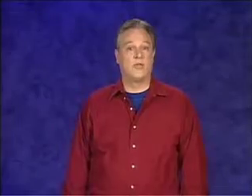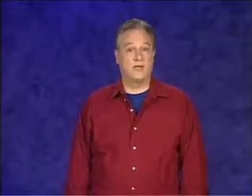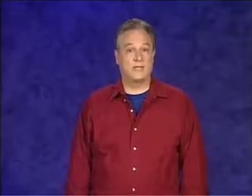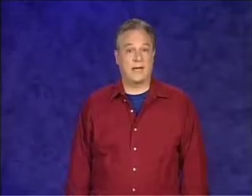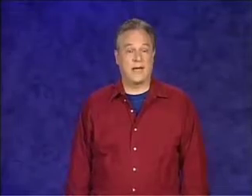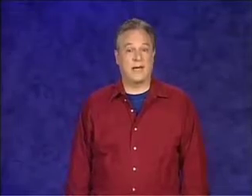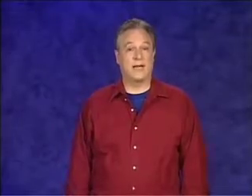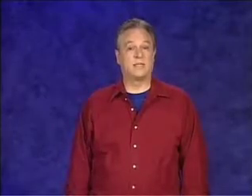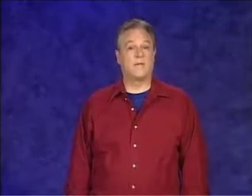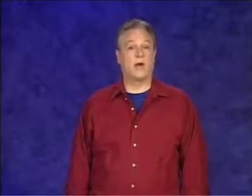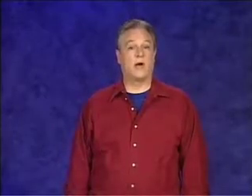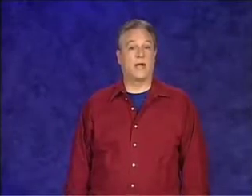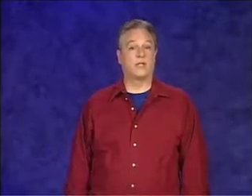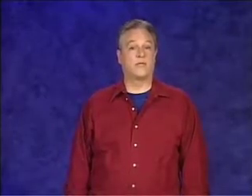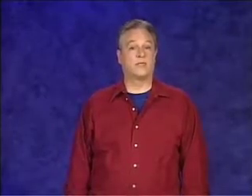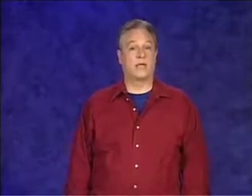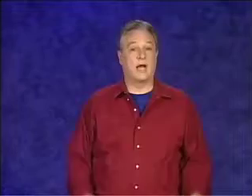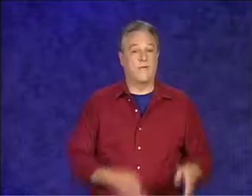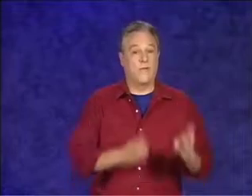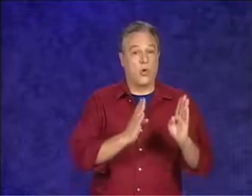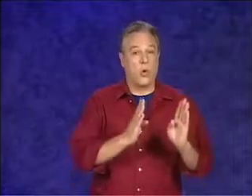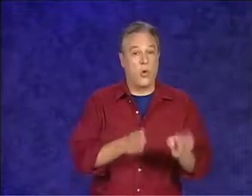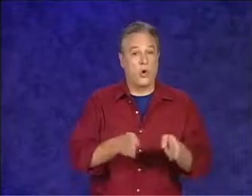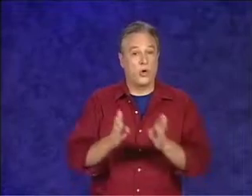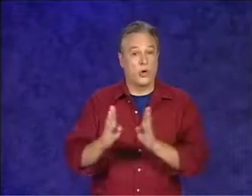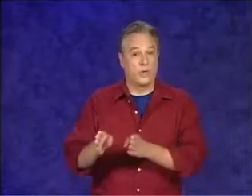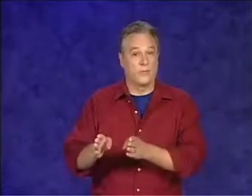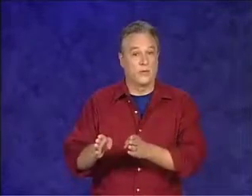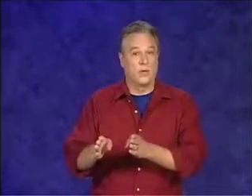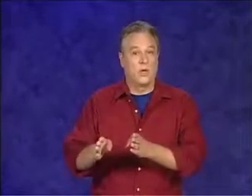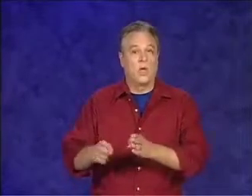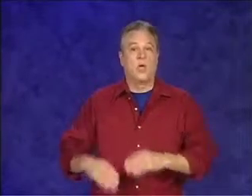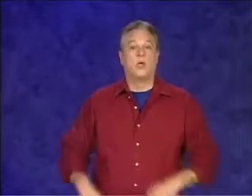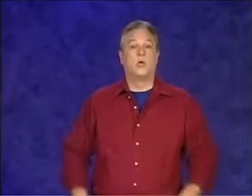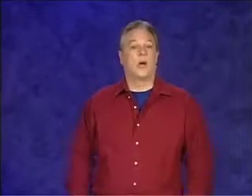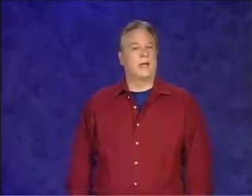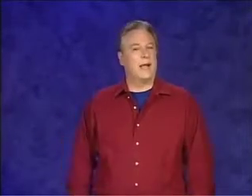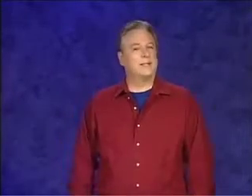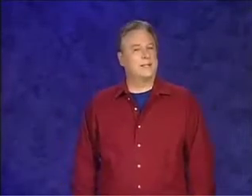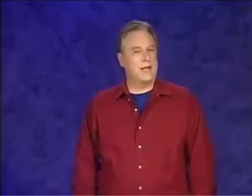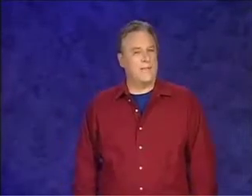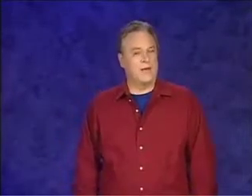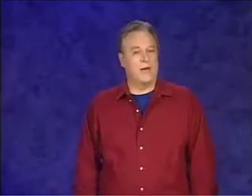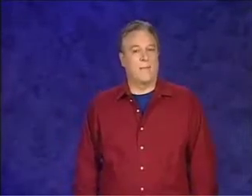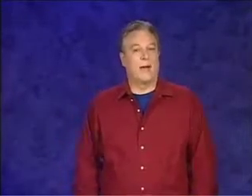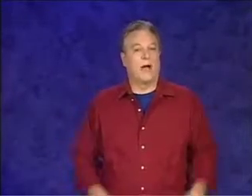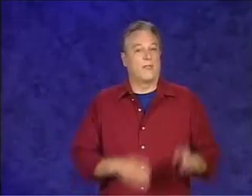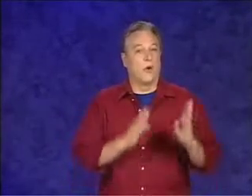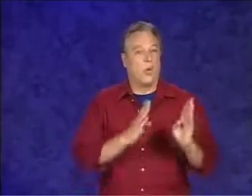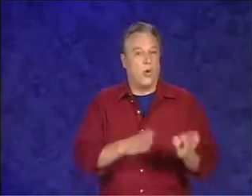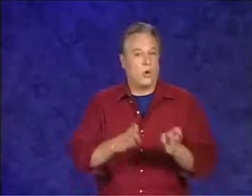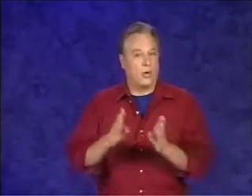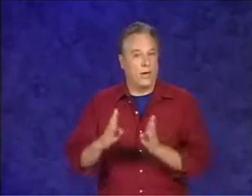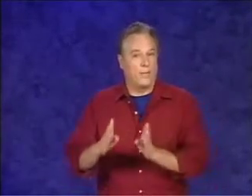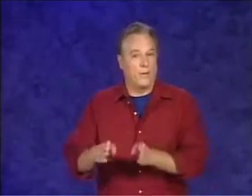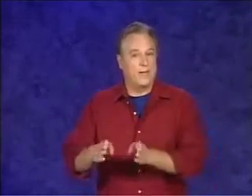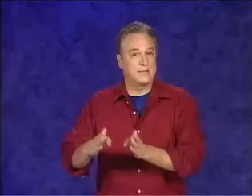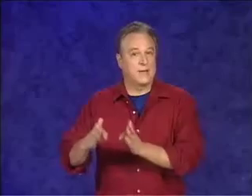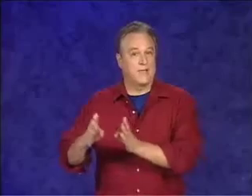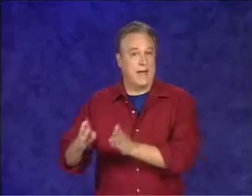This sign is a variation of the sign for order. You are less definite about the order and placement of